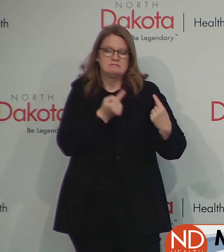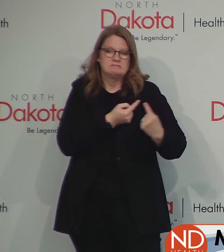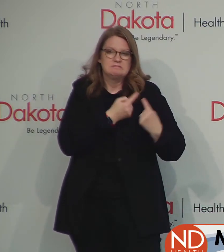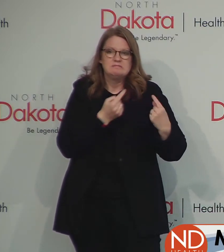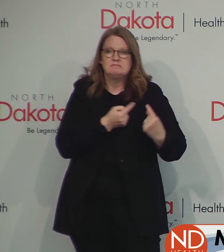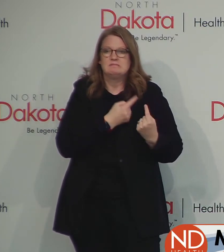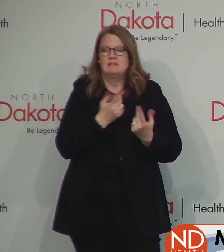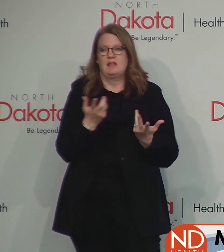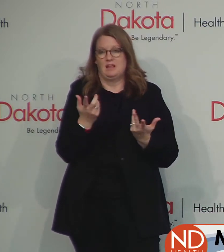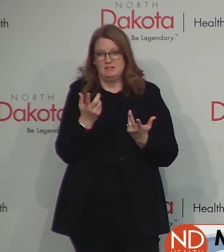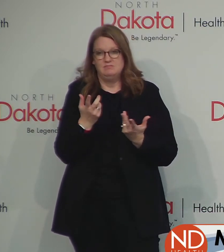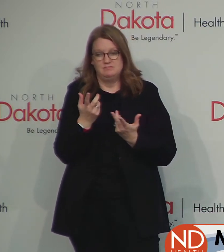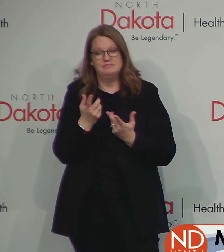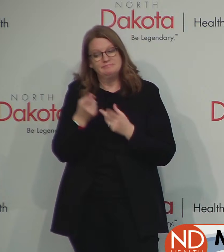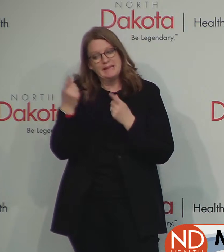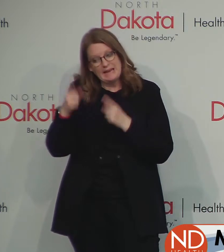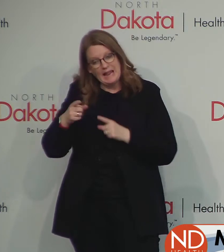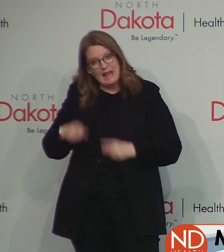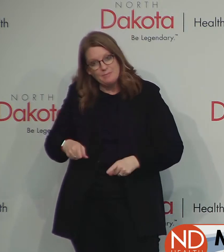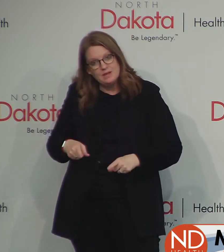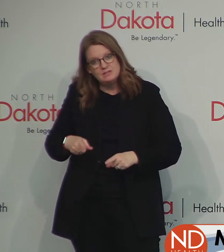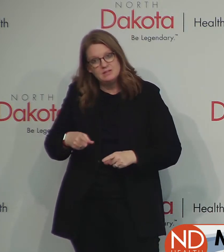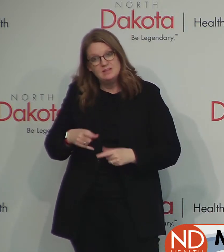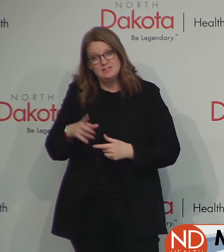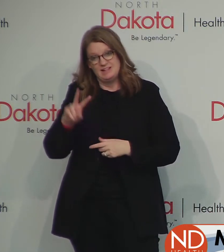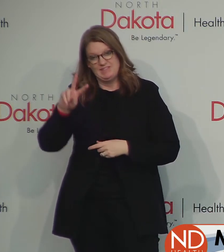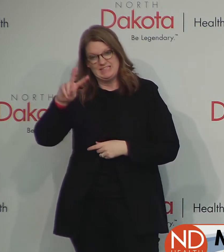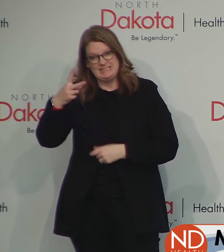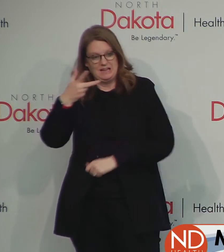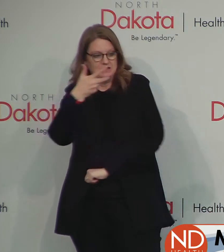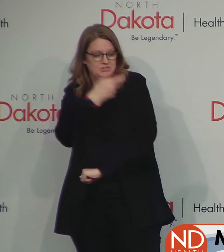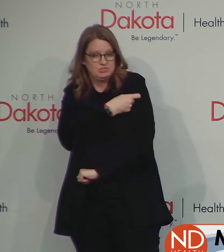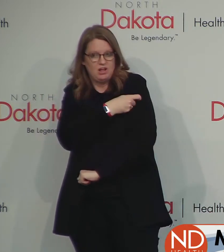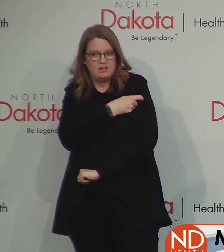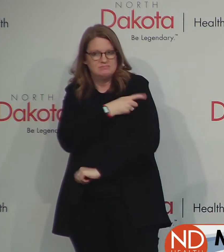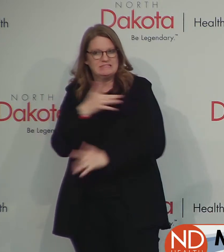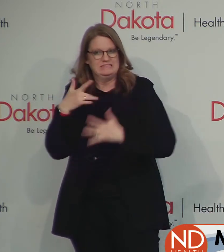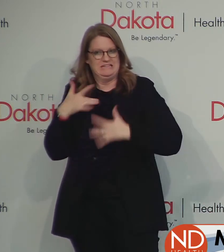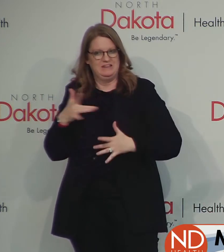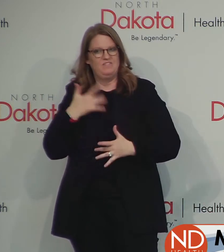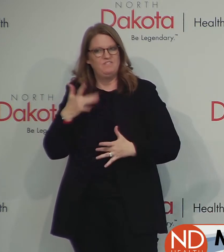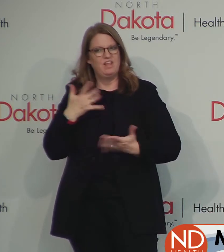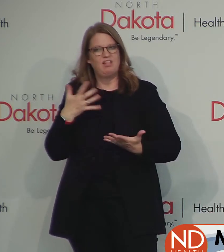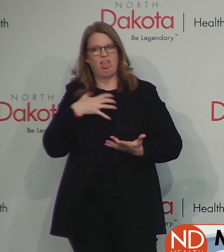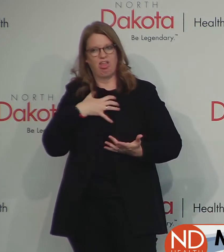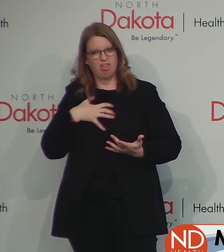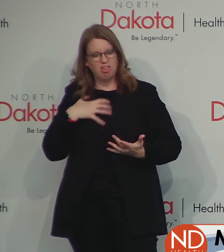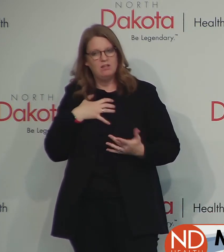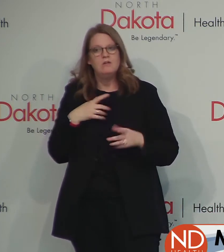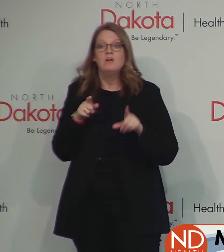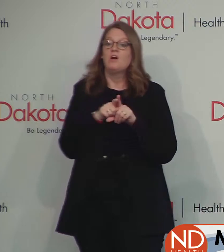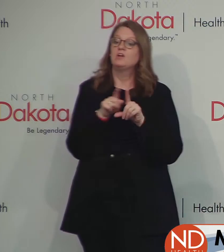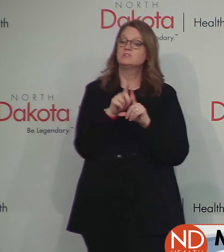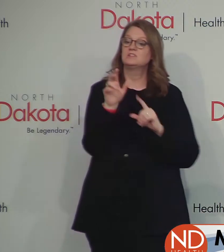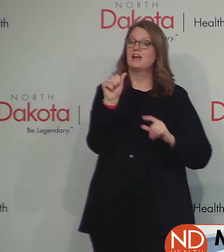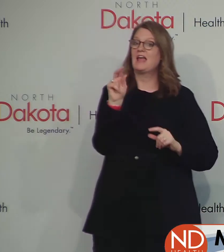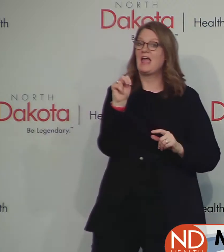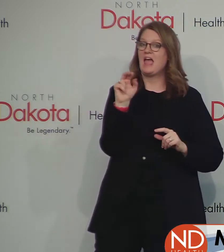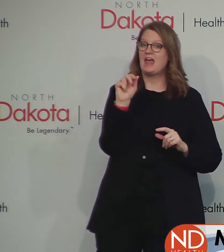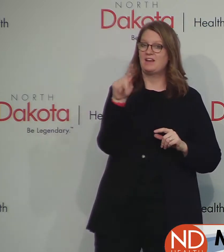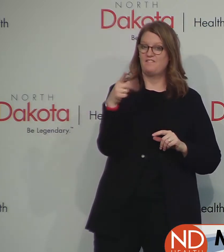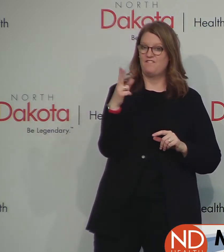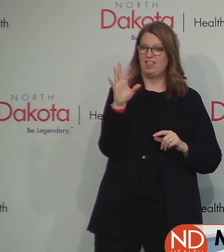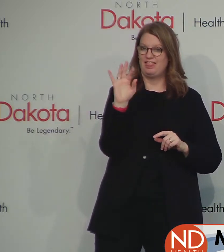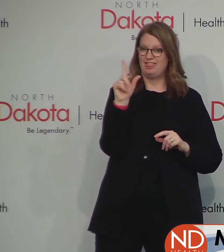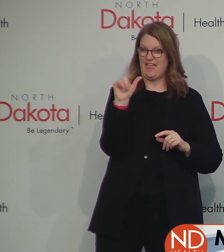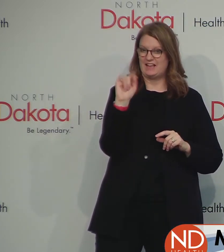and that side effects occur more frequently after the second dose. It also showed that anaphylaxis can occur, but it's